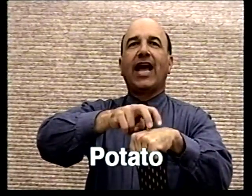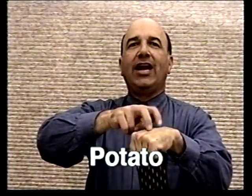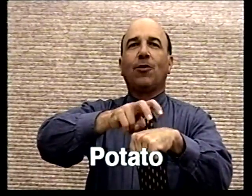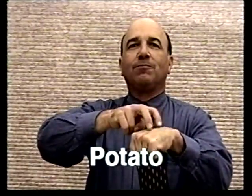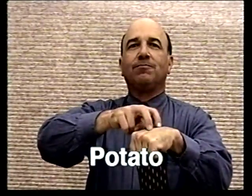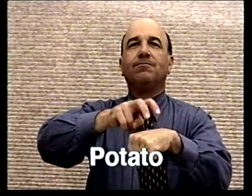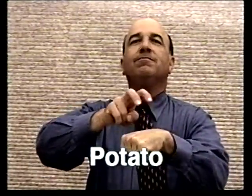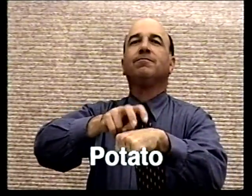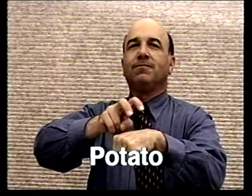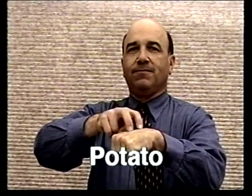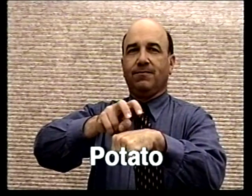potato.